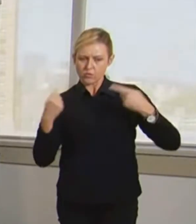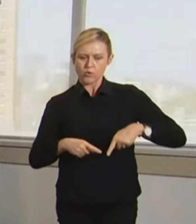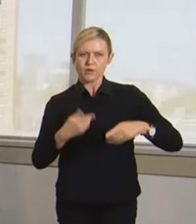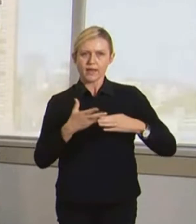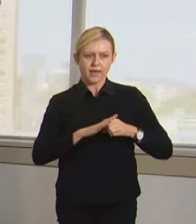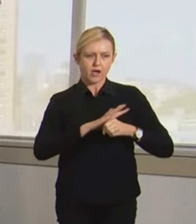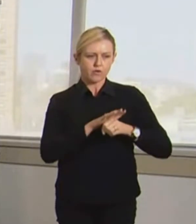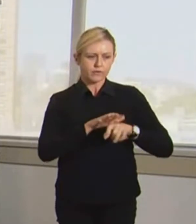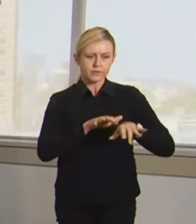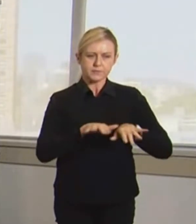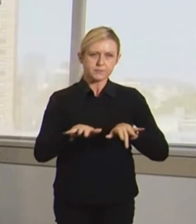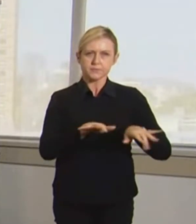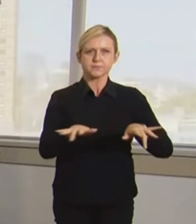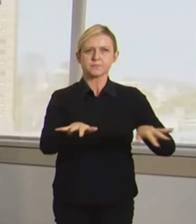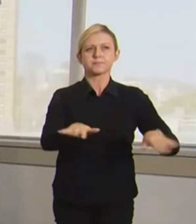still moving amongst us.